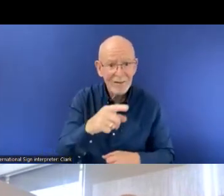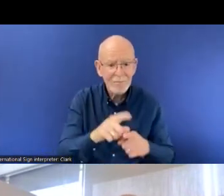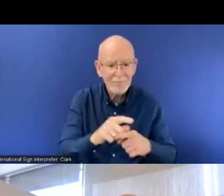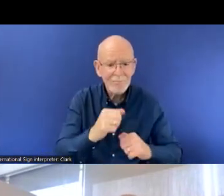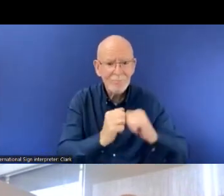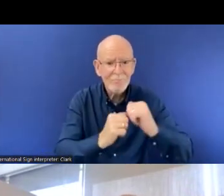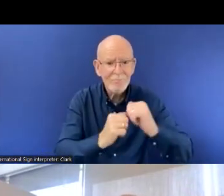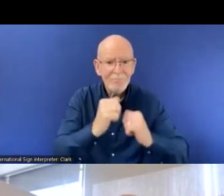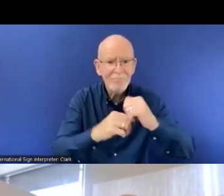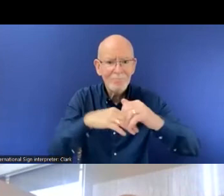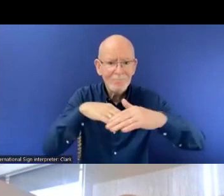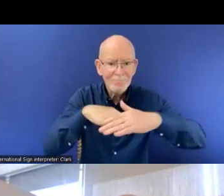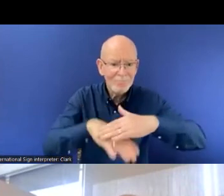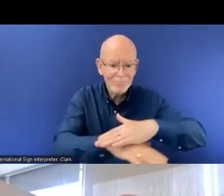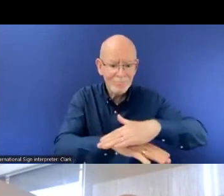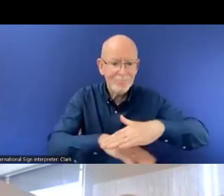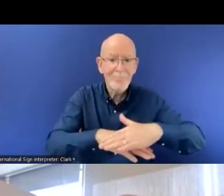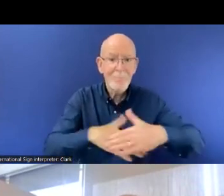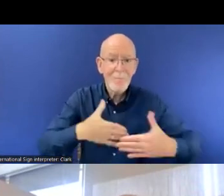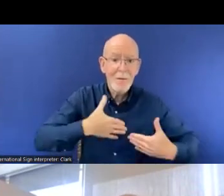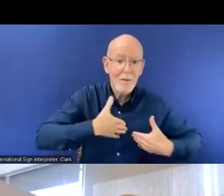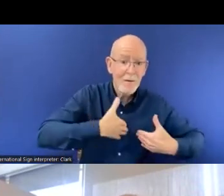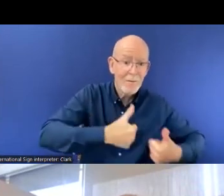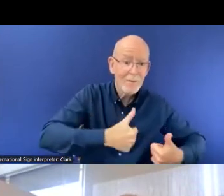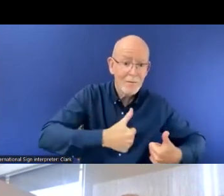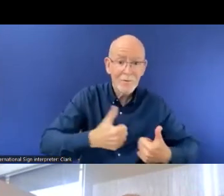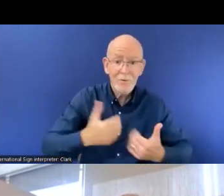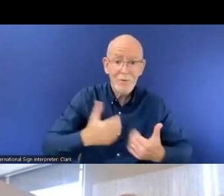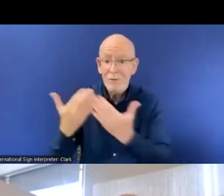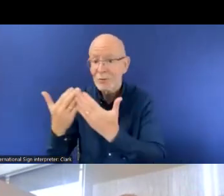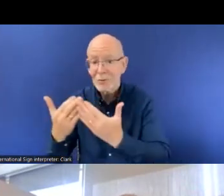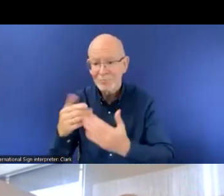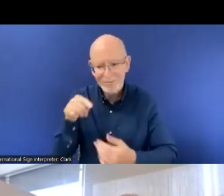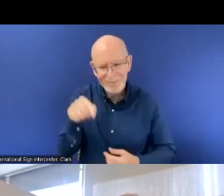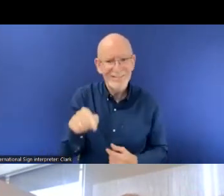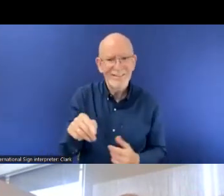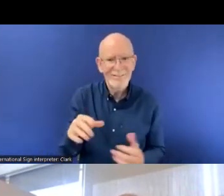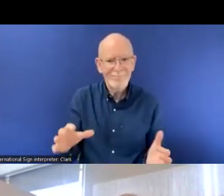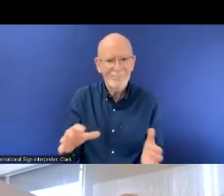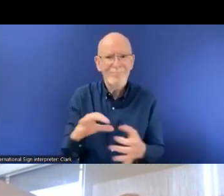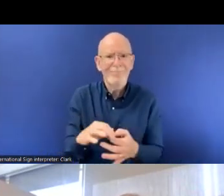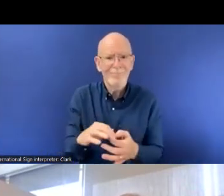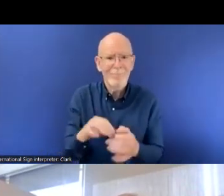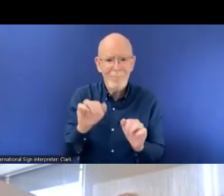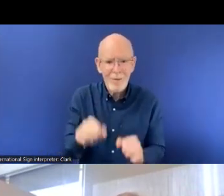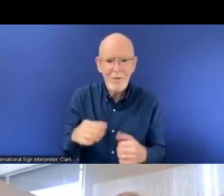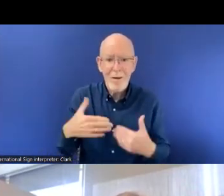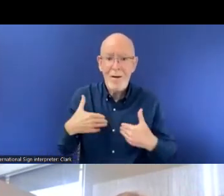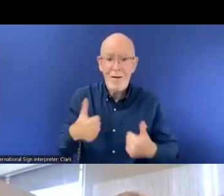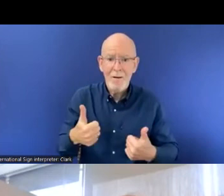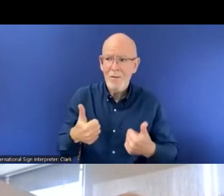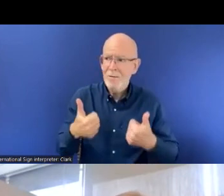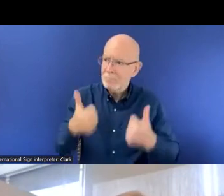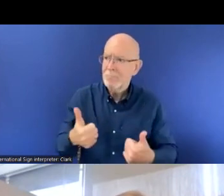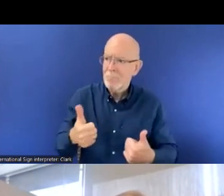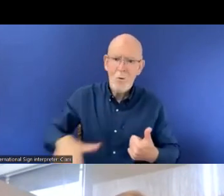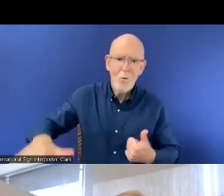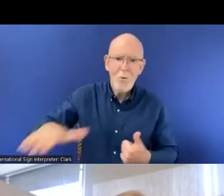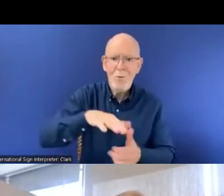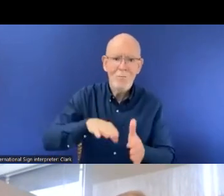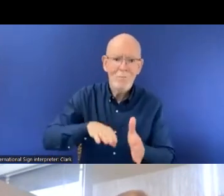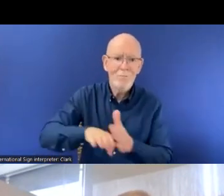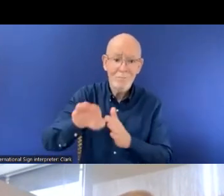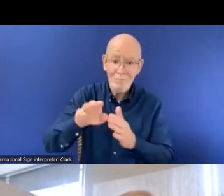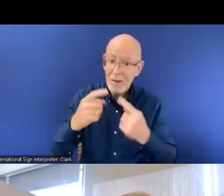look to the future. Quentin, your top line thought to get us firing on all cylinders. Well, implementing school eye